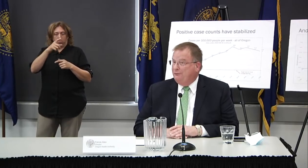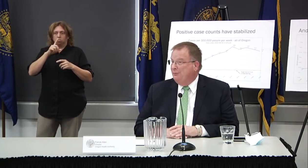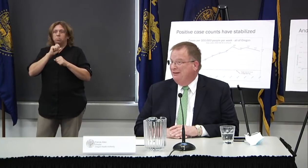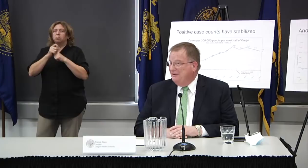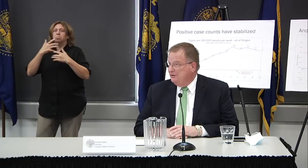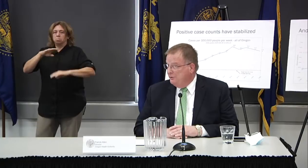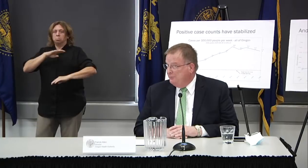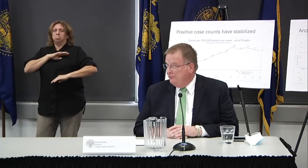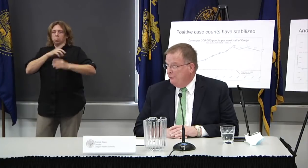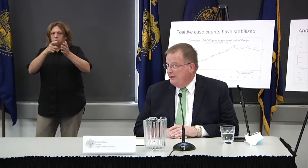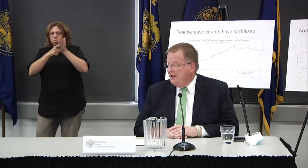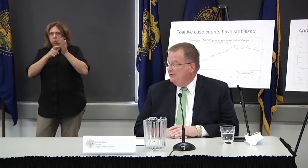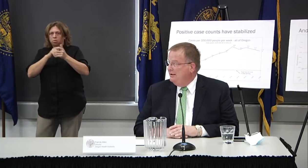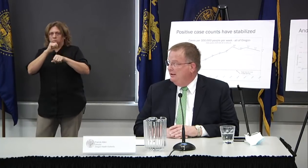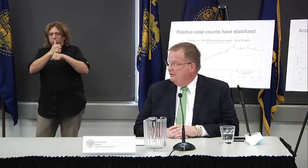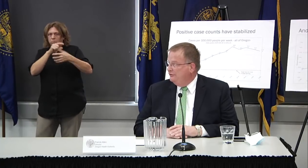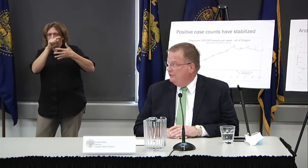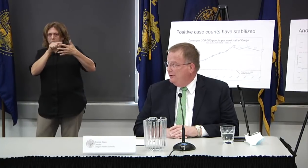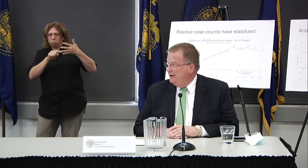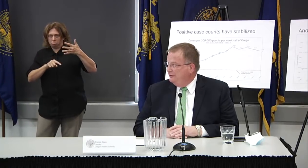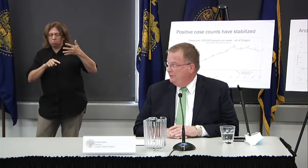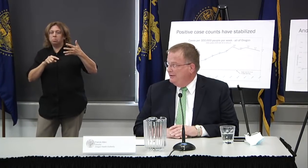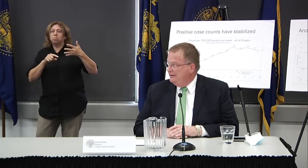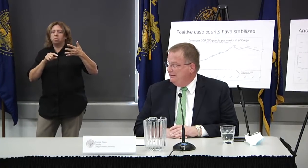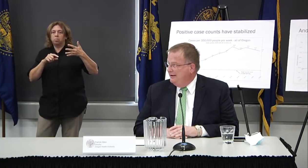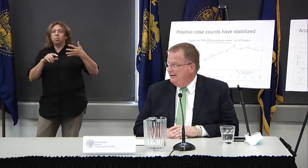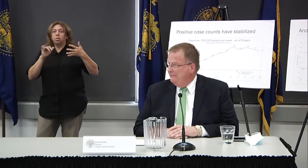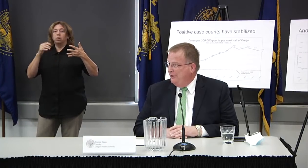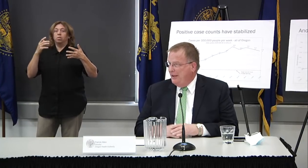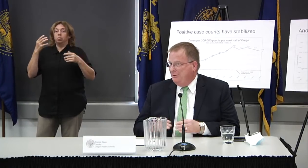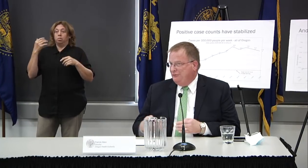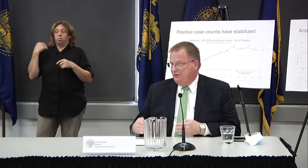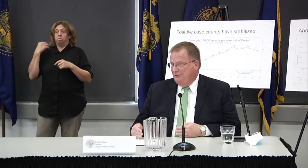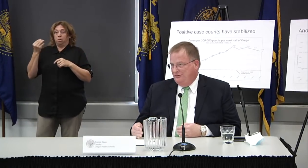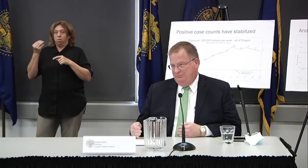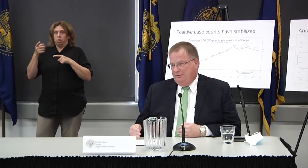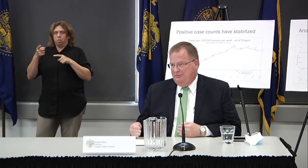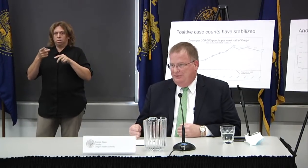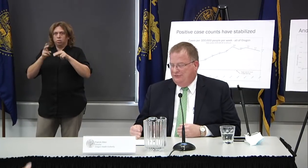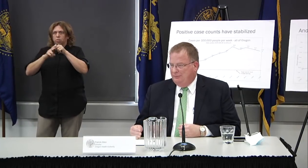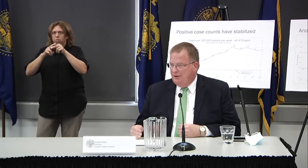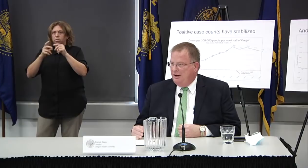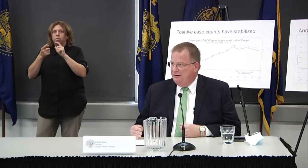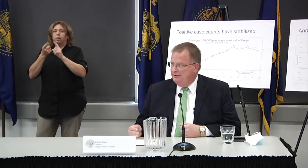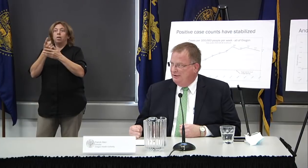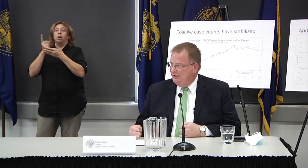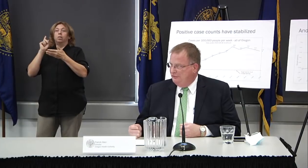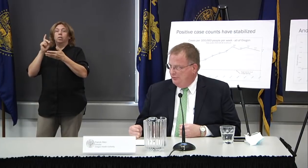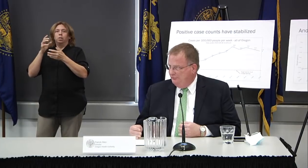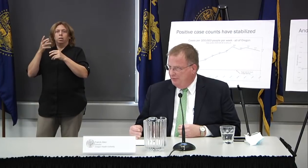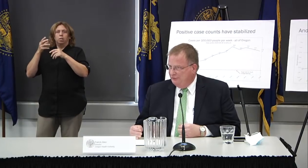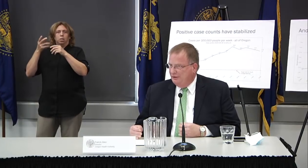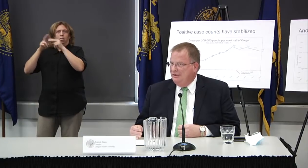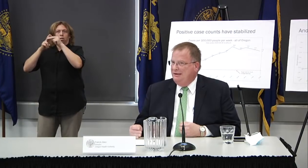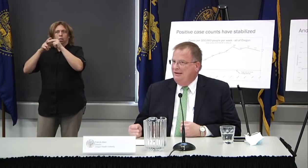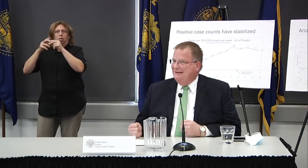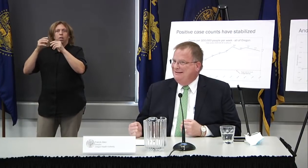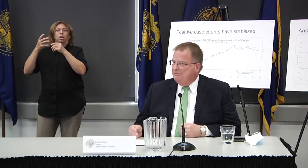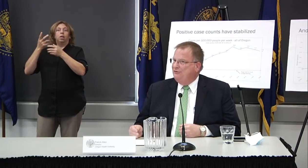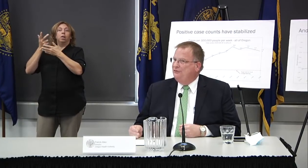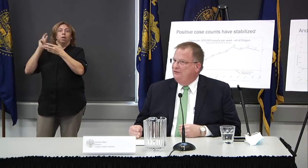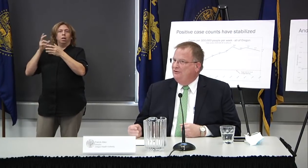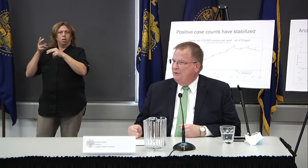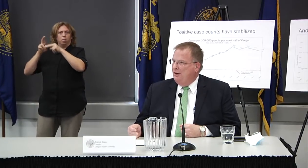before, up from 11 the week before that. And so I think while that metric is considerably higher than the K-12 metric,